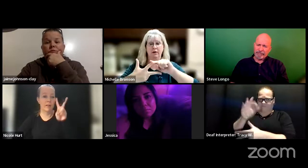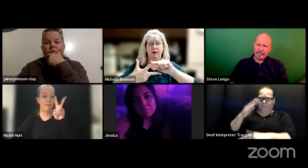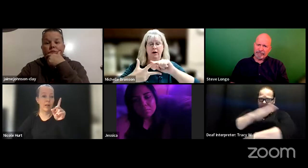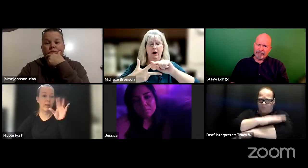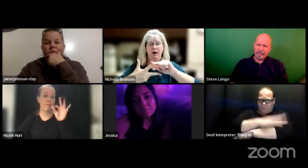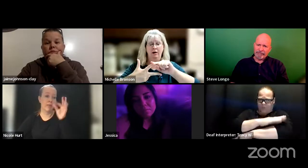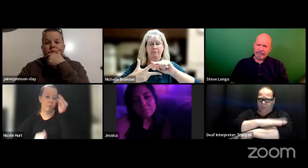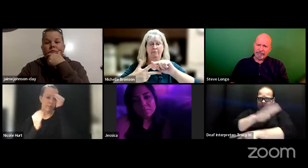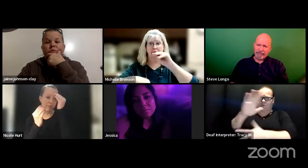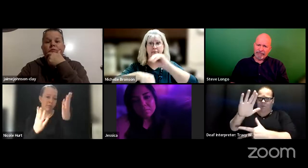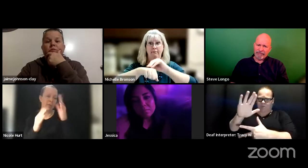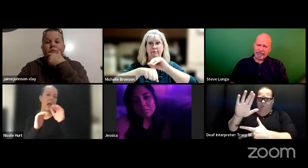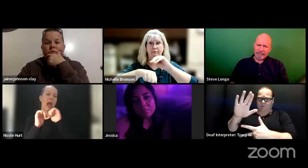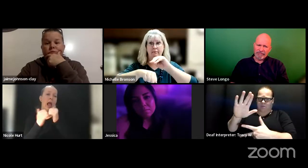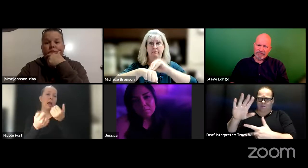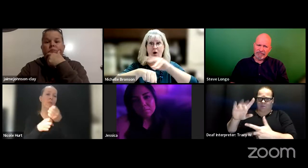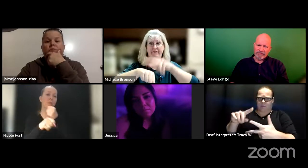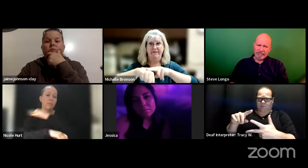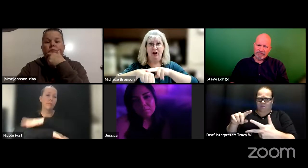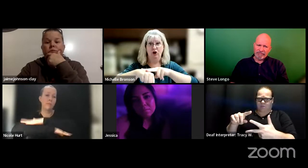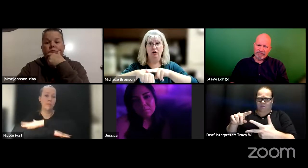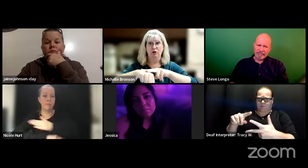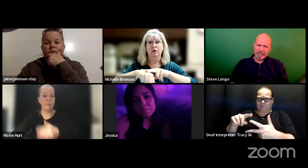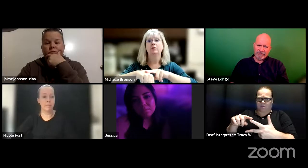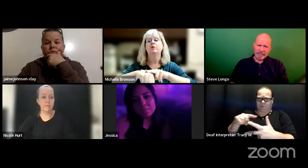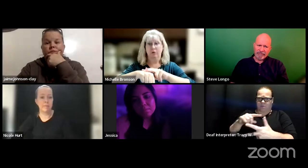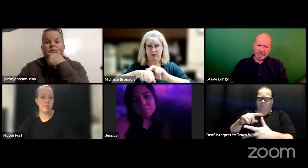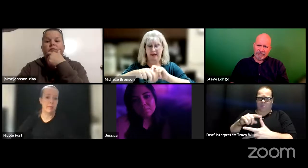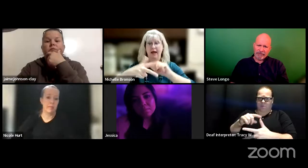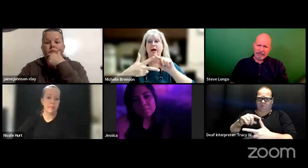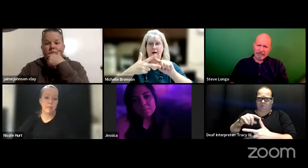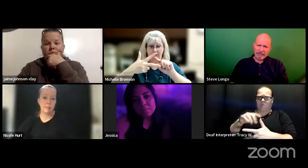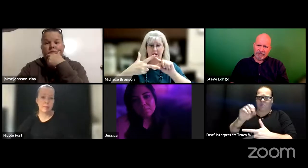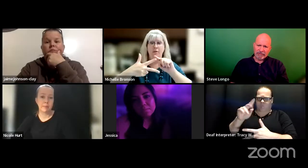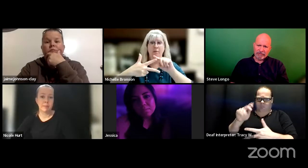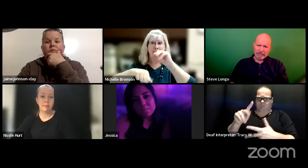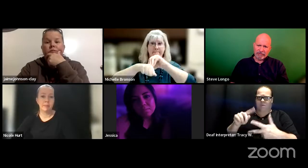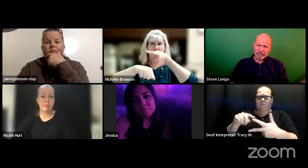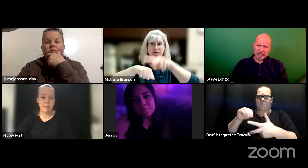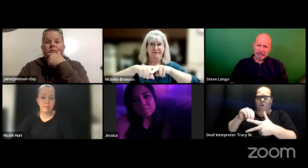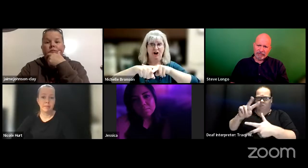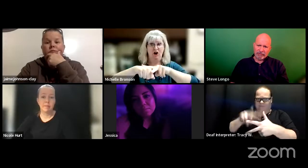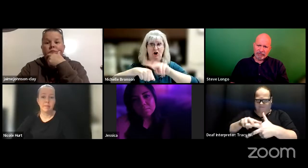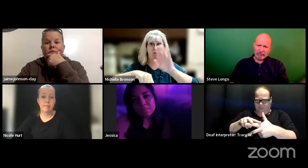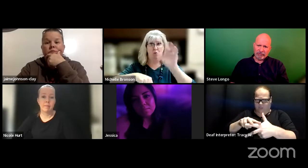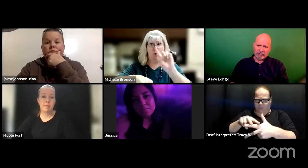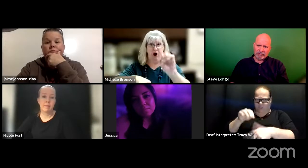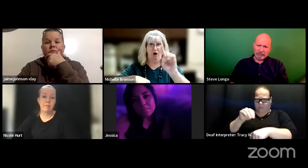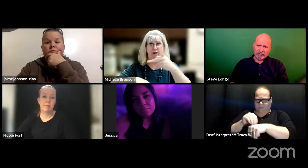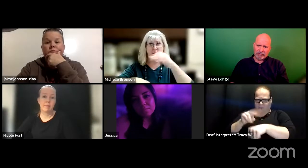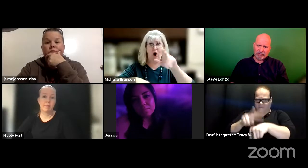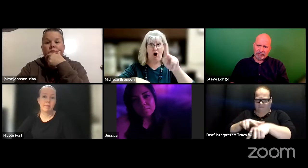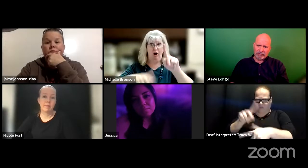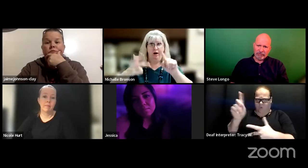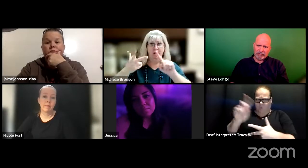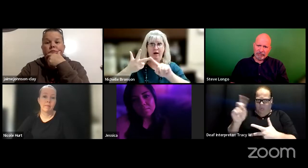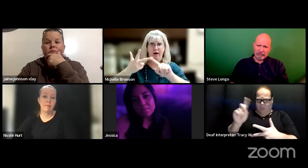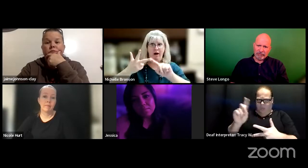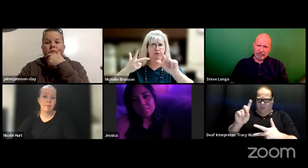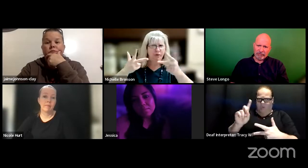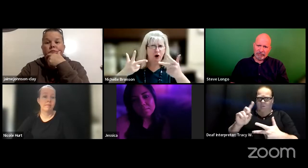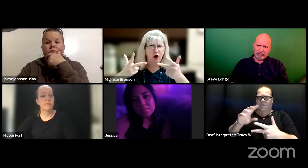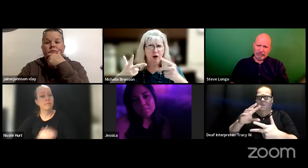the VDF booths was the first issue. The second question related to Martha's Vineyard